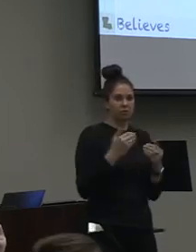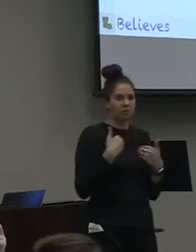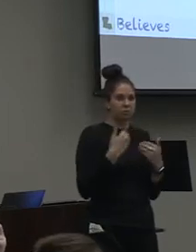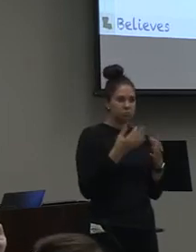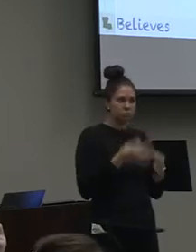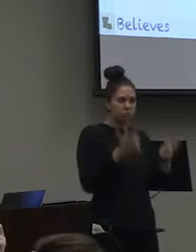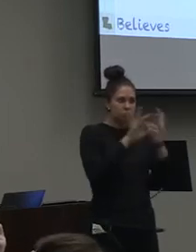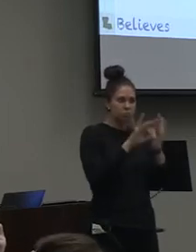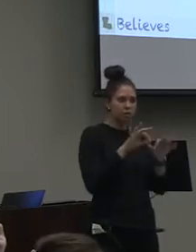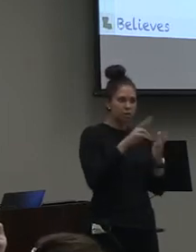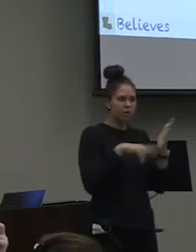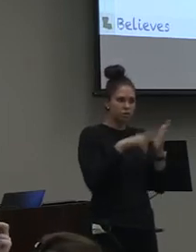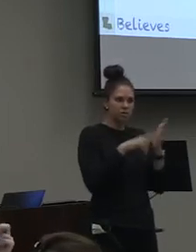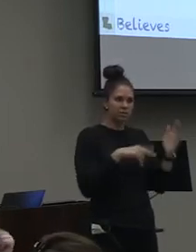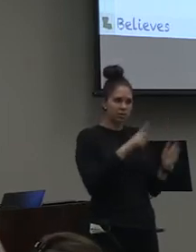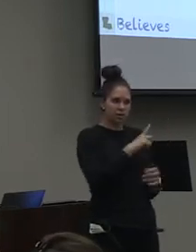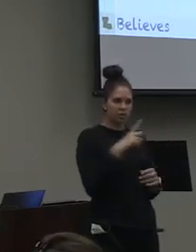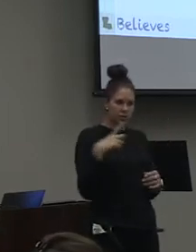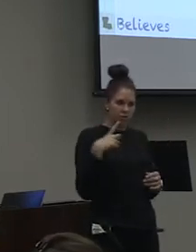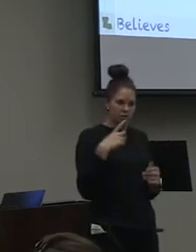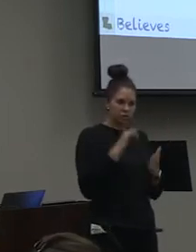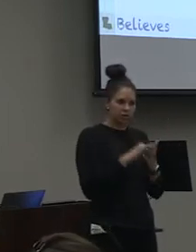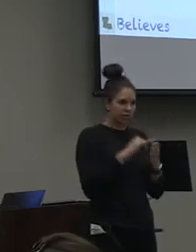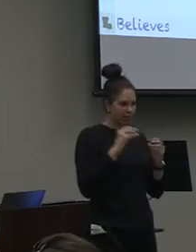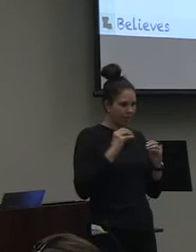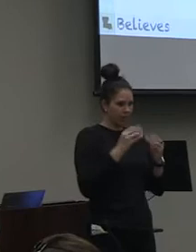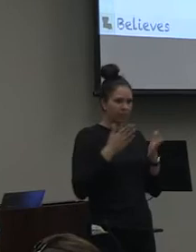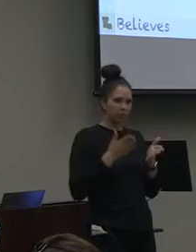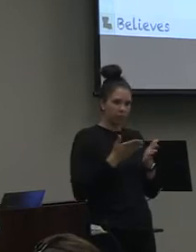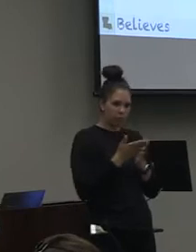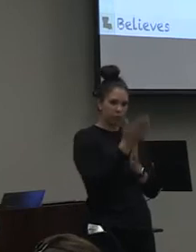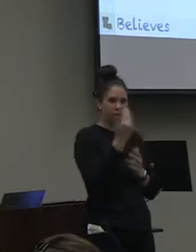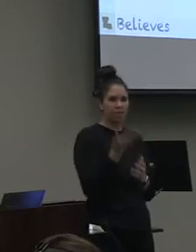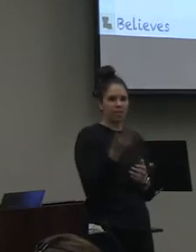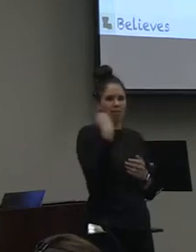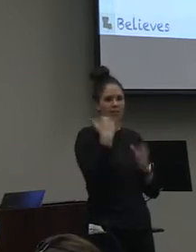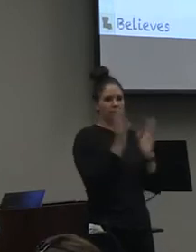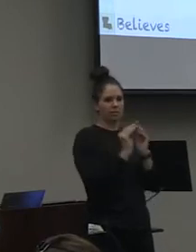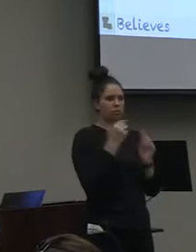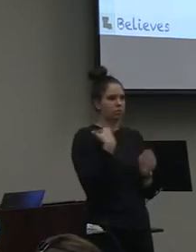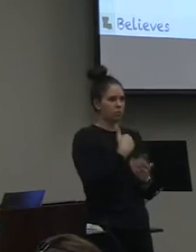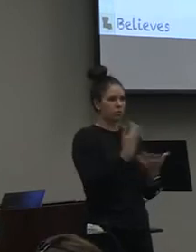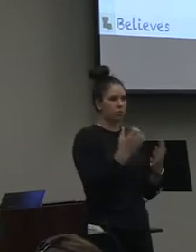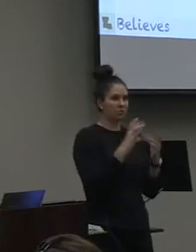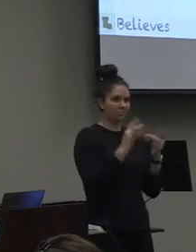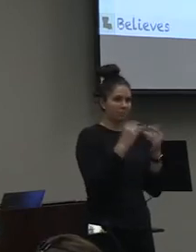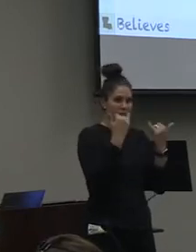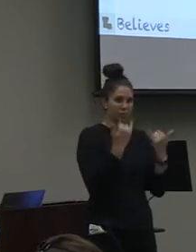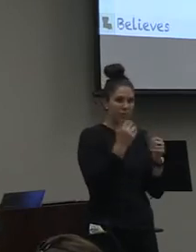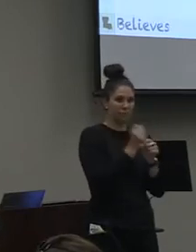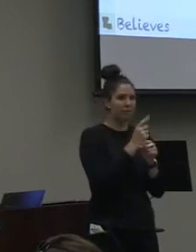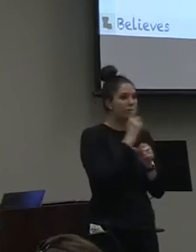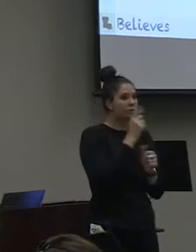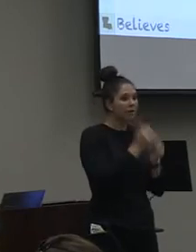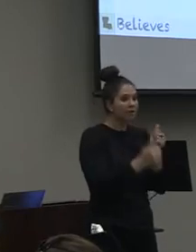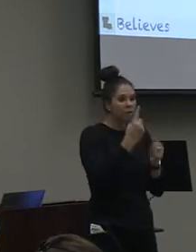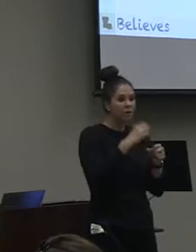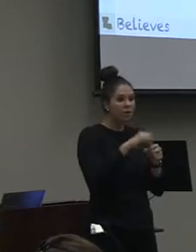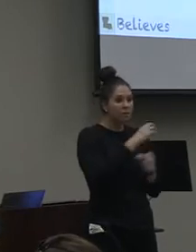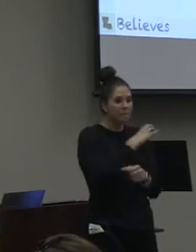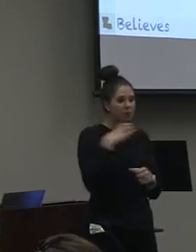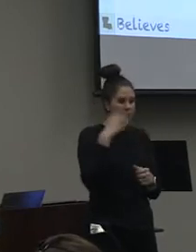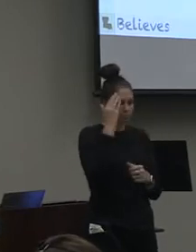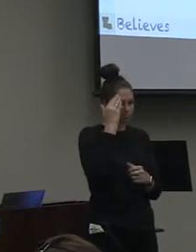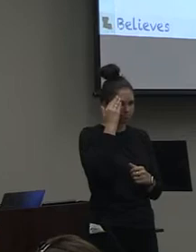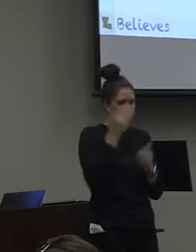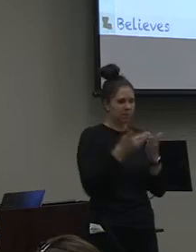important literacy legislation that moved through last session that we wanted to highlight today and make sure everyone in the commission is aware of